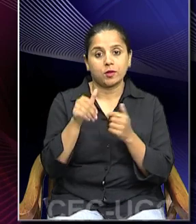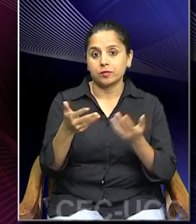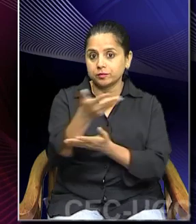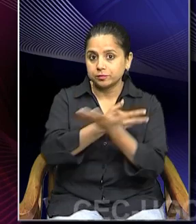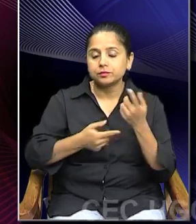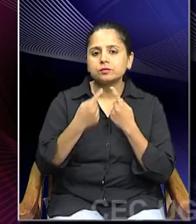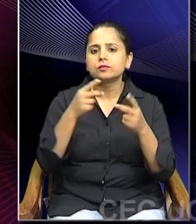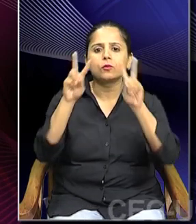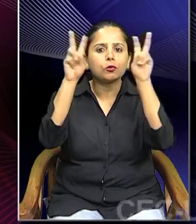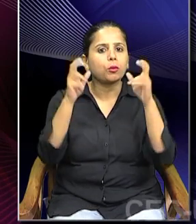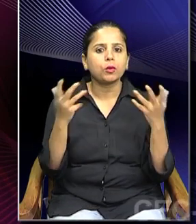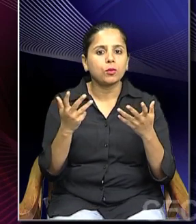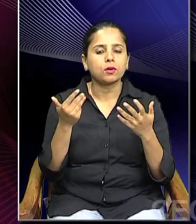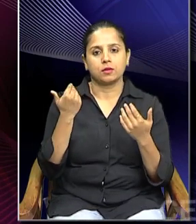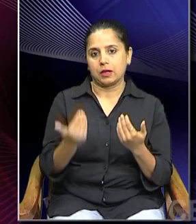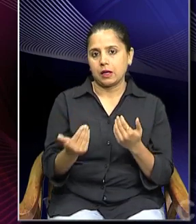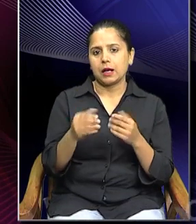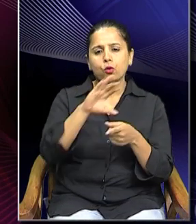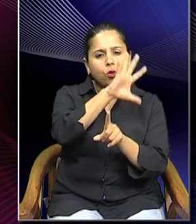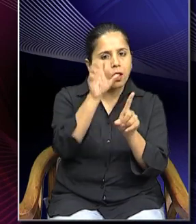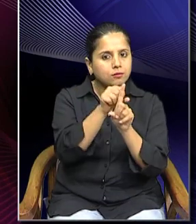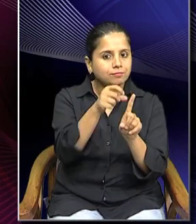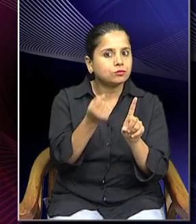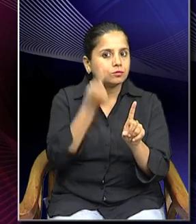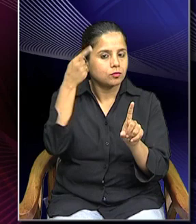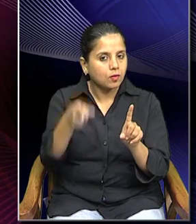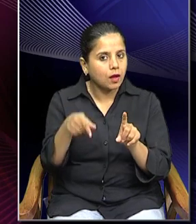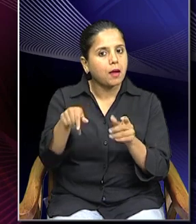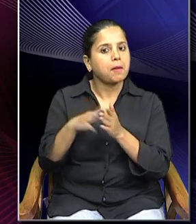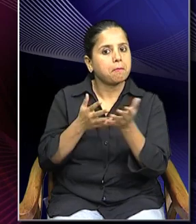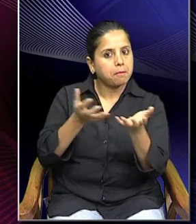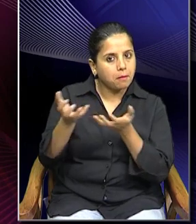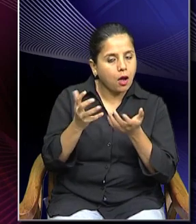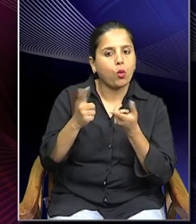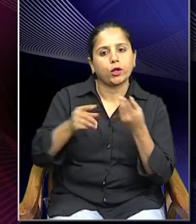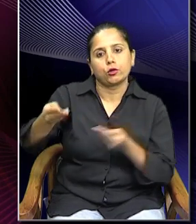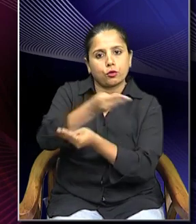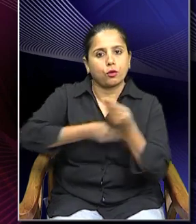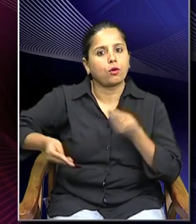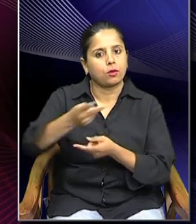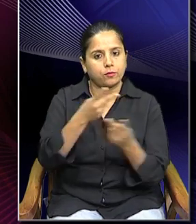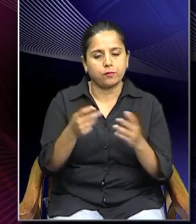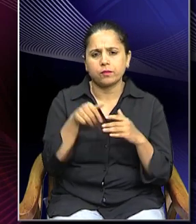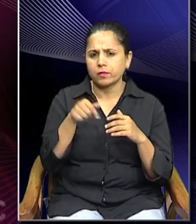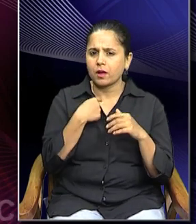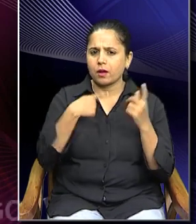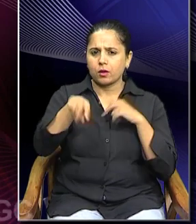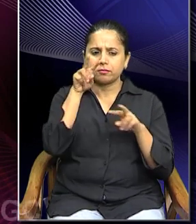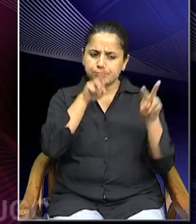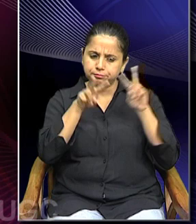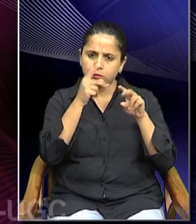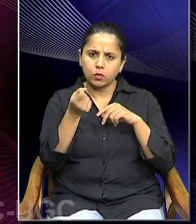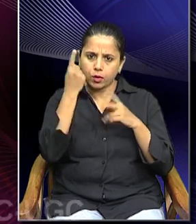a topic is cultural understanding of market and economy. When we try to